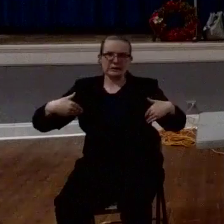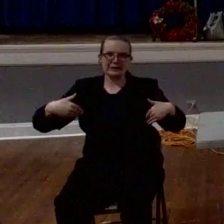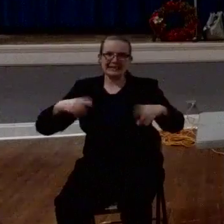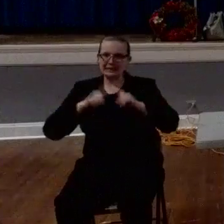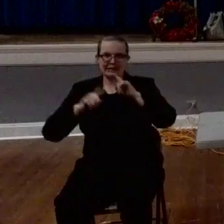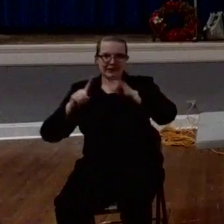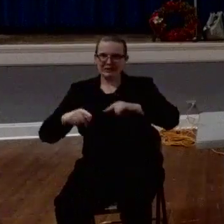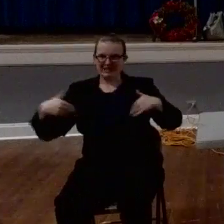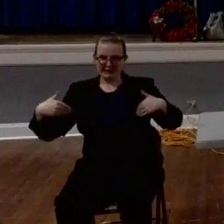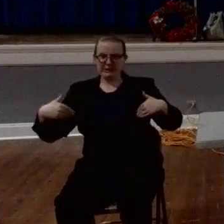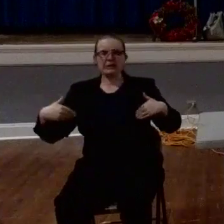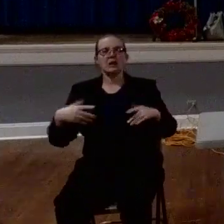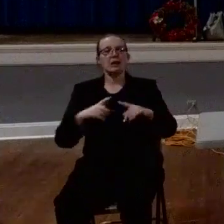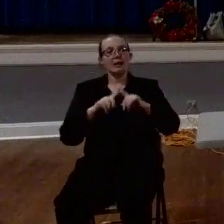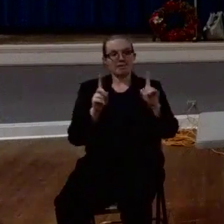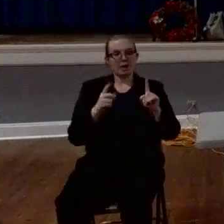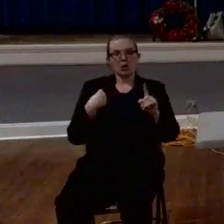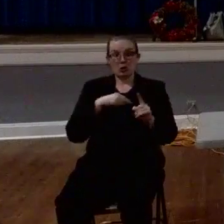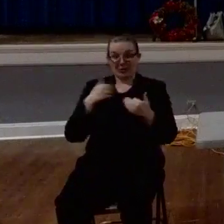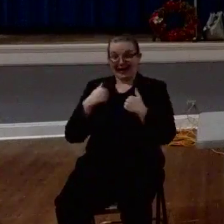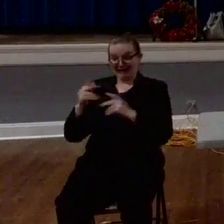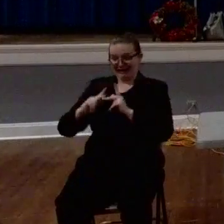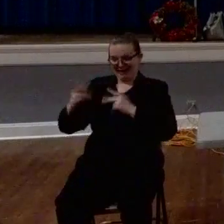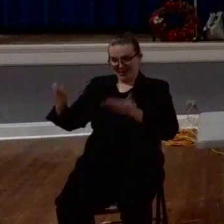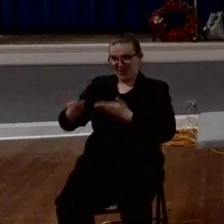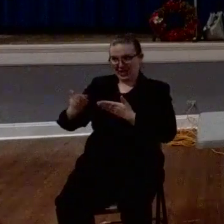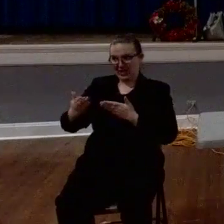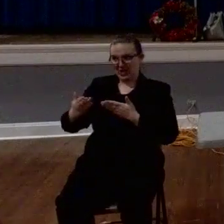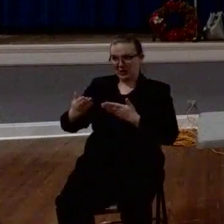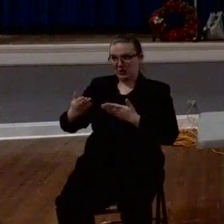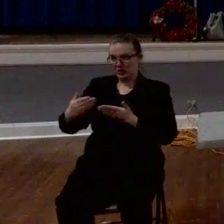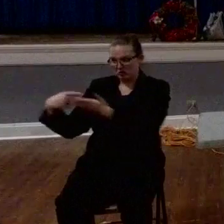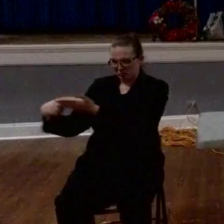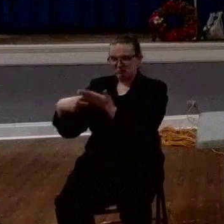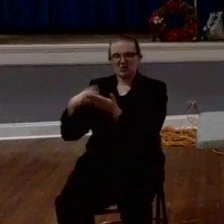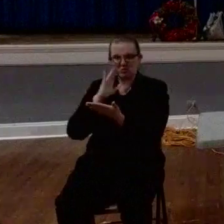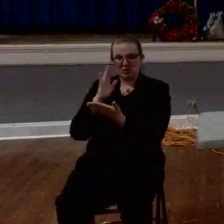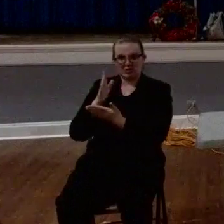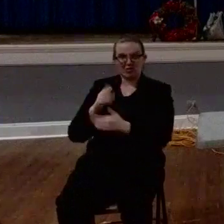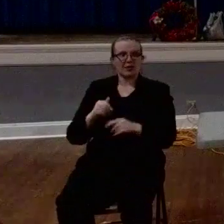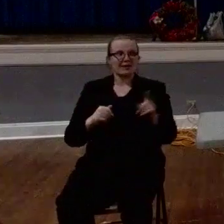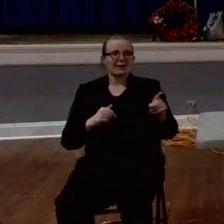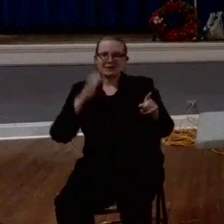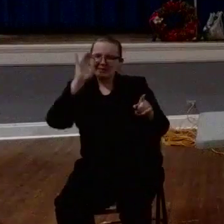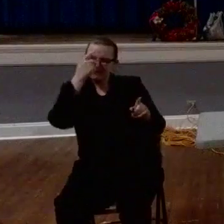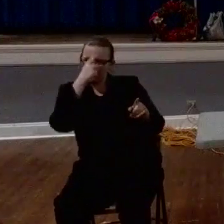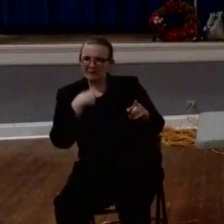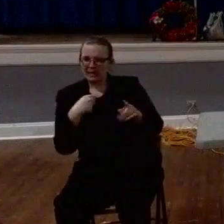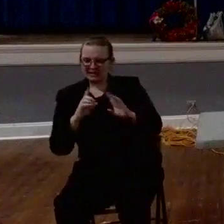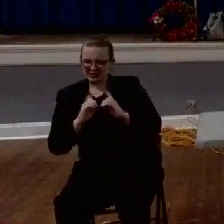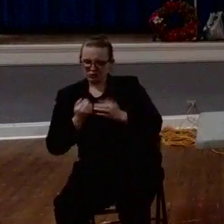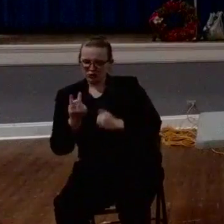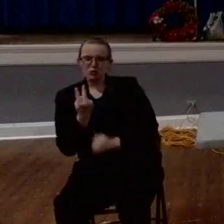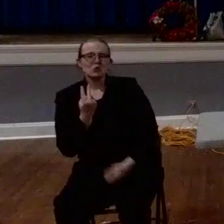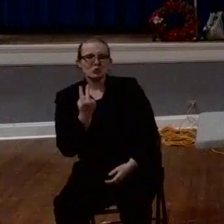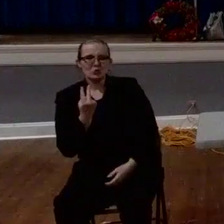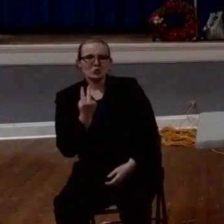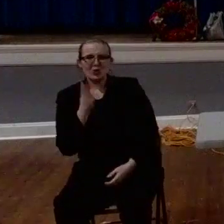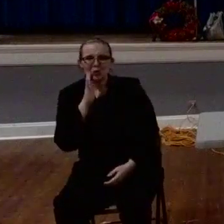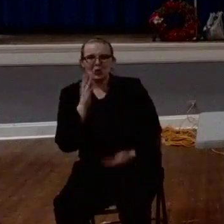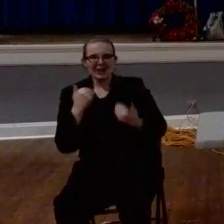answer, but you know, we've got the right people in the room, so we will bring that to the table as well. Because it seems to me that District 2 is going to